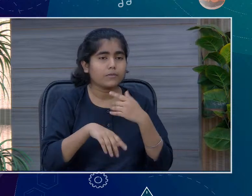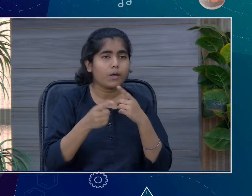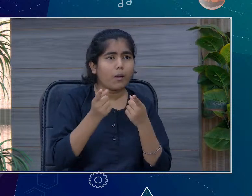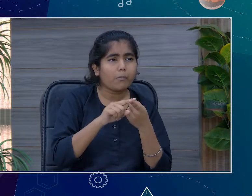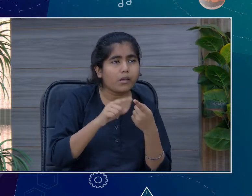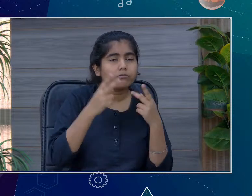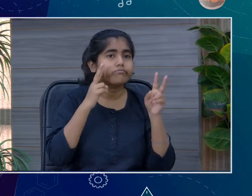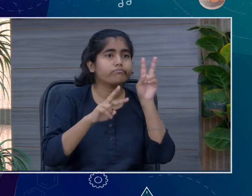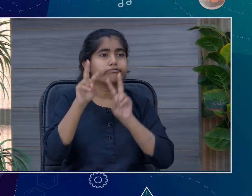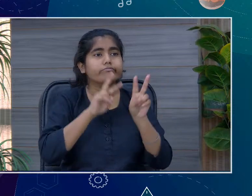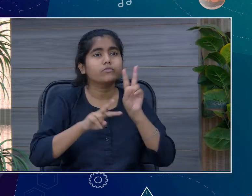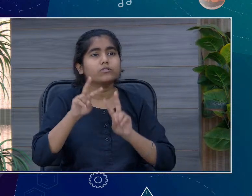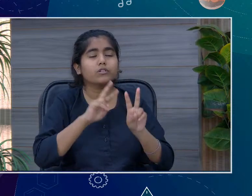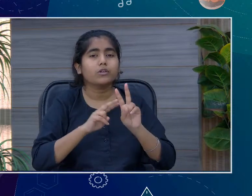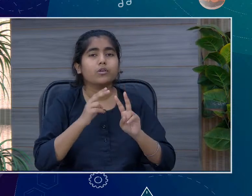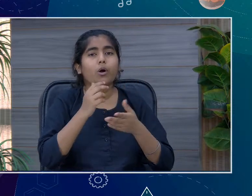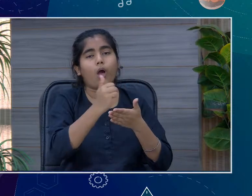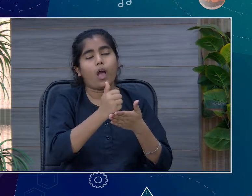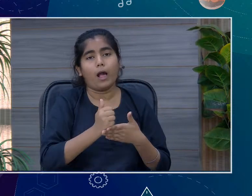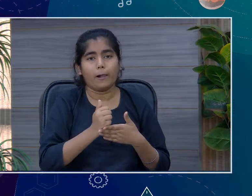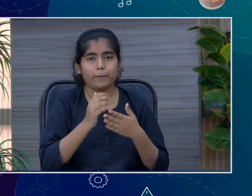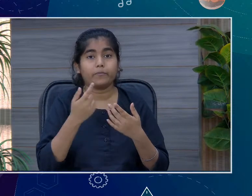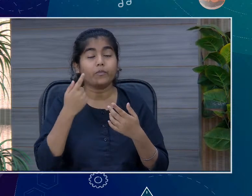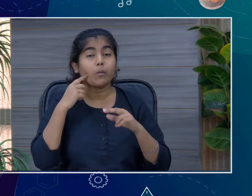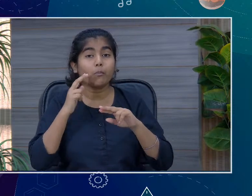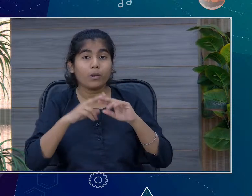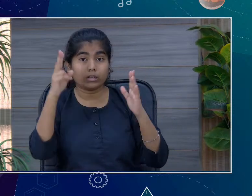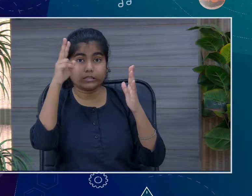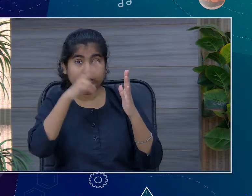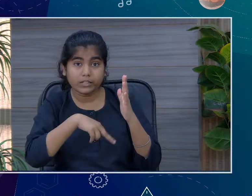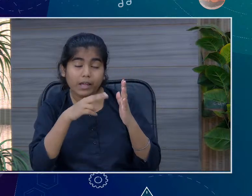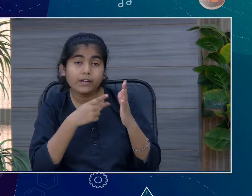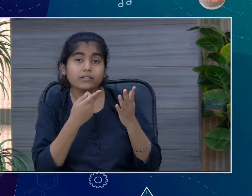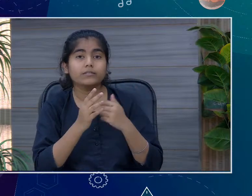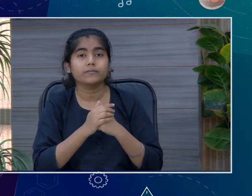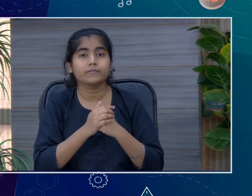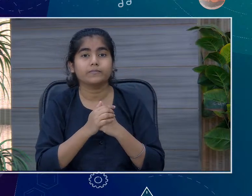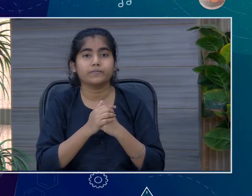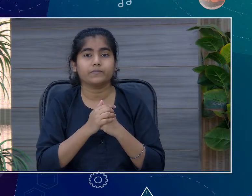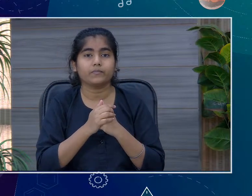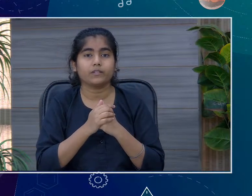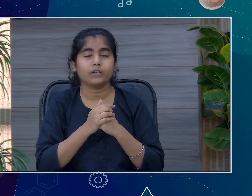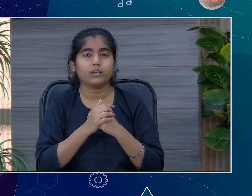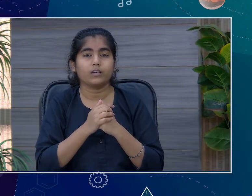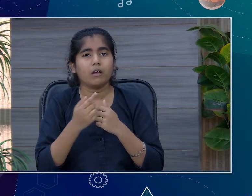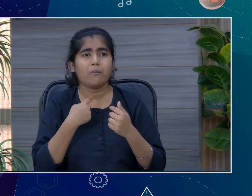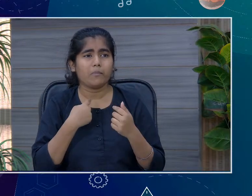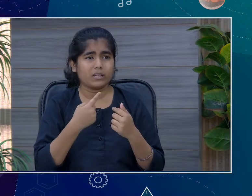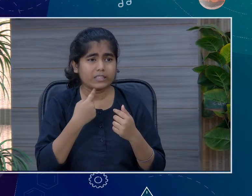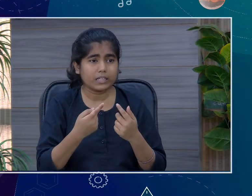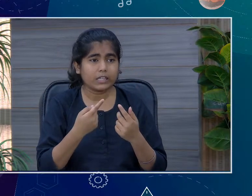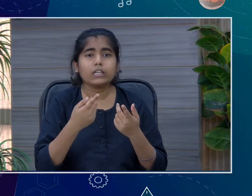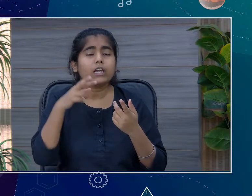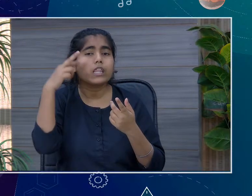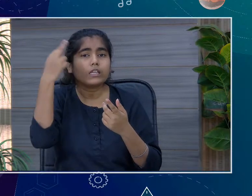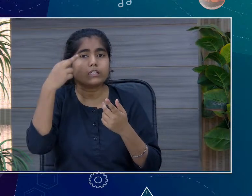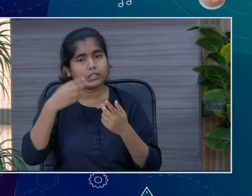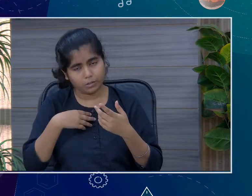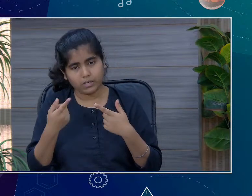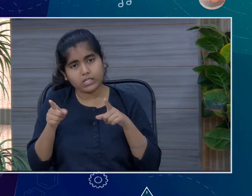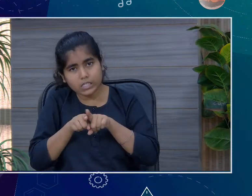can also, and they can read. It's also a motivation. I say this because when I take such materials to the